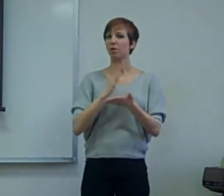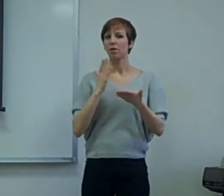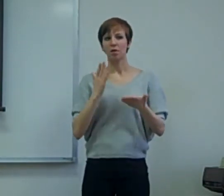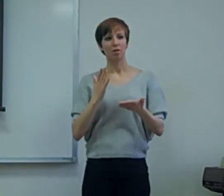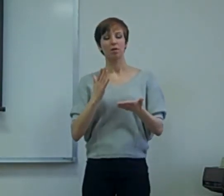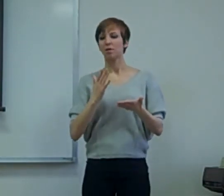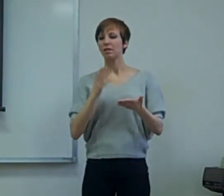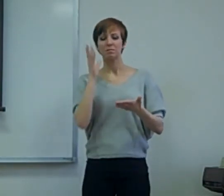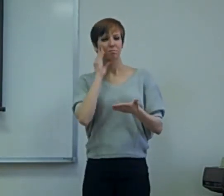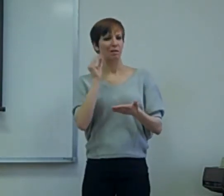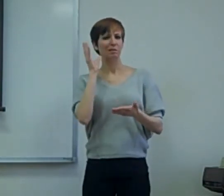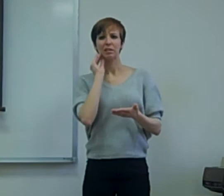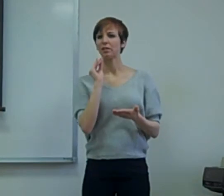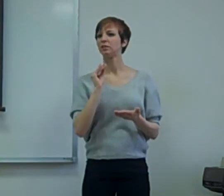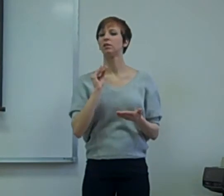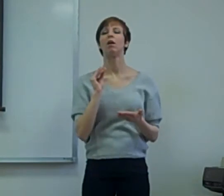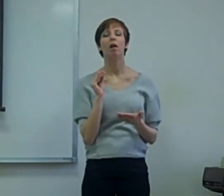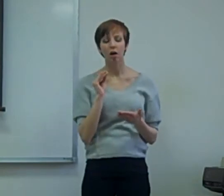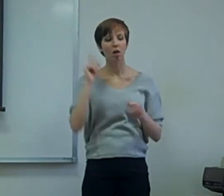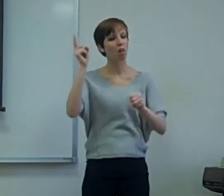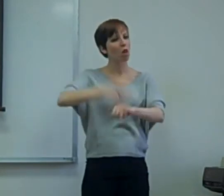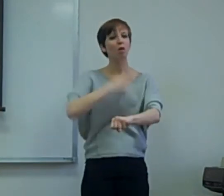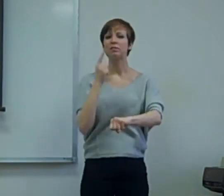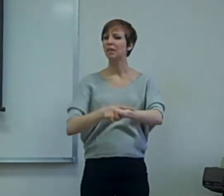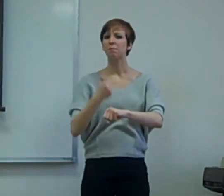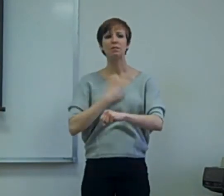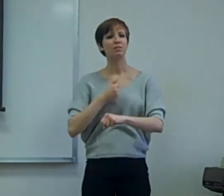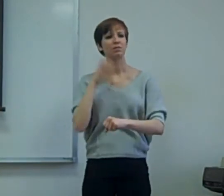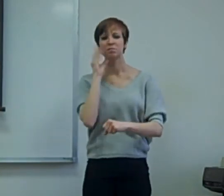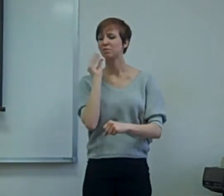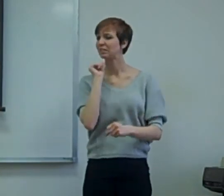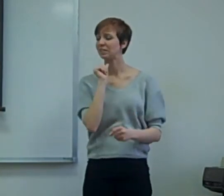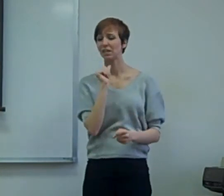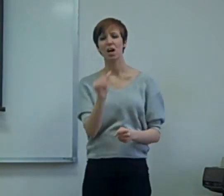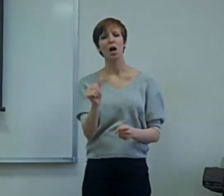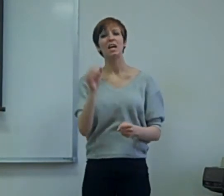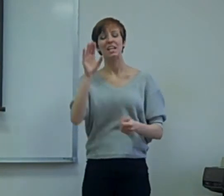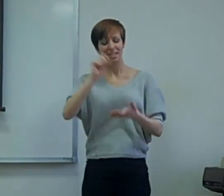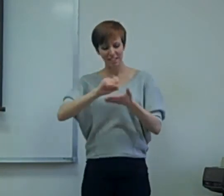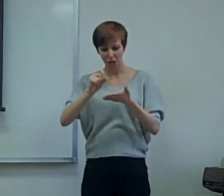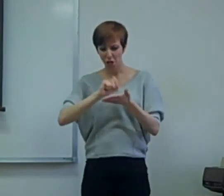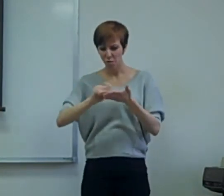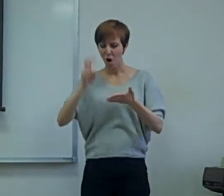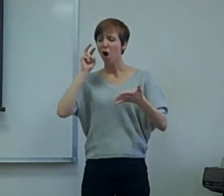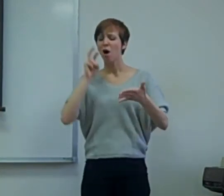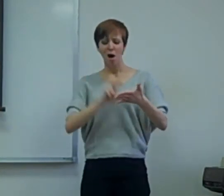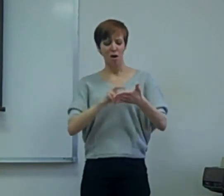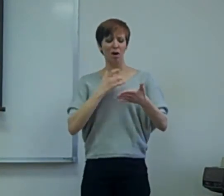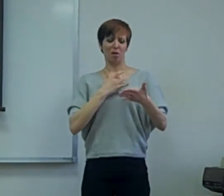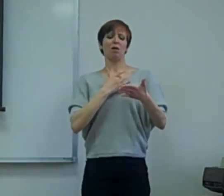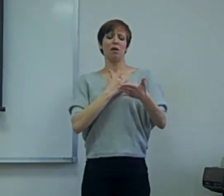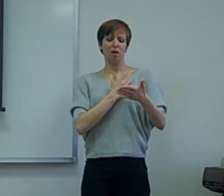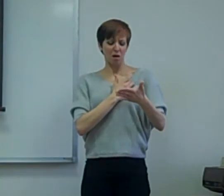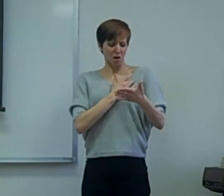you how long. And just to see his handwriting and knew that he had touched that paper,